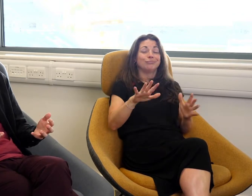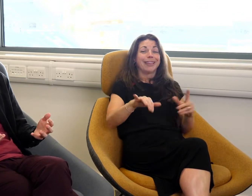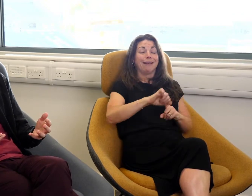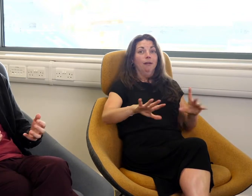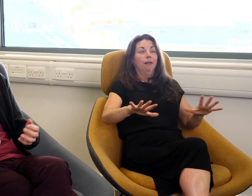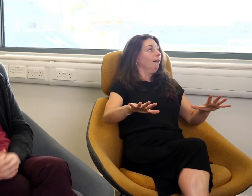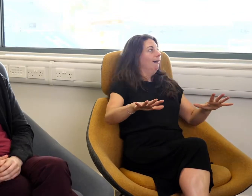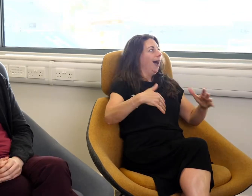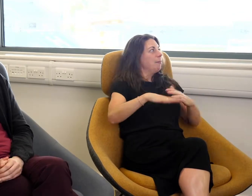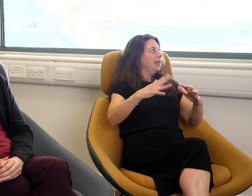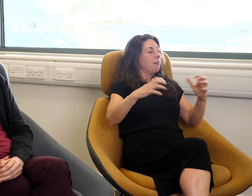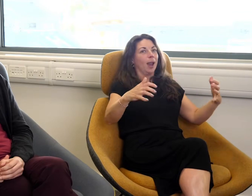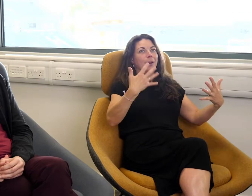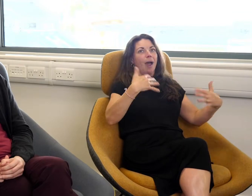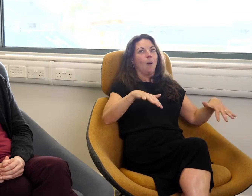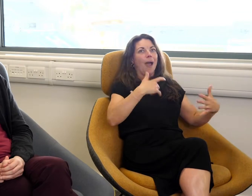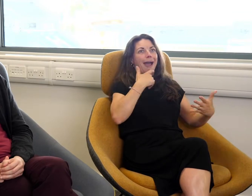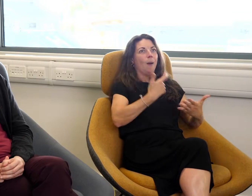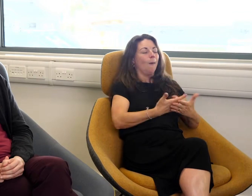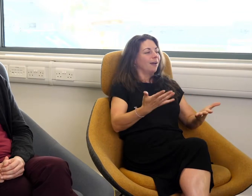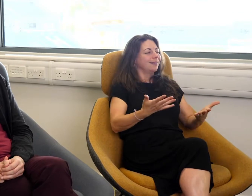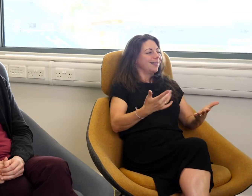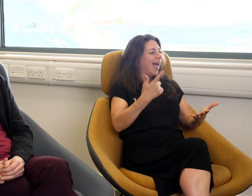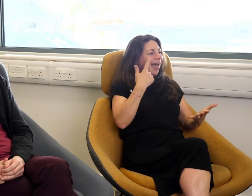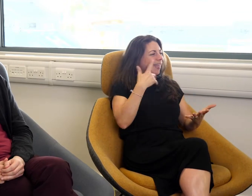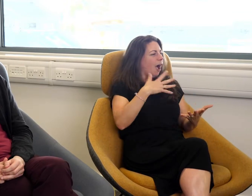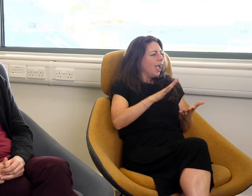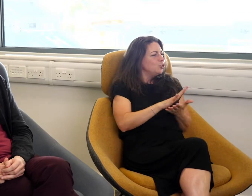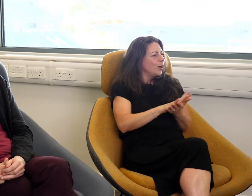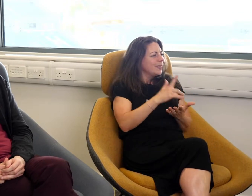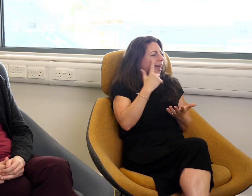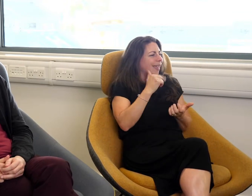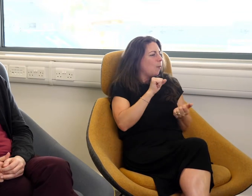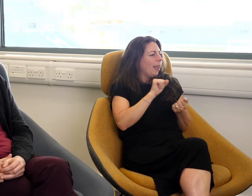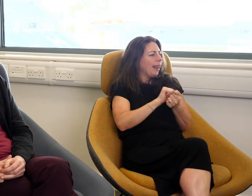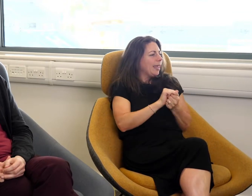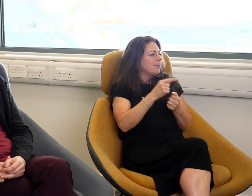amazing. And I don't think that'll ever go away. It's a real privilege to be able to work there.